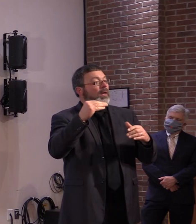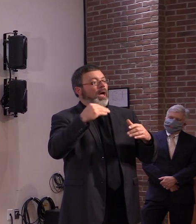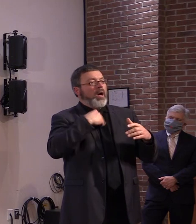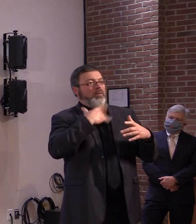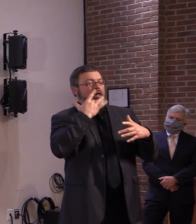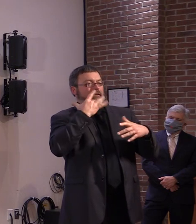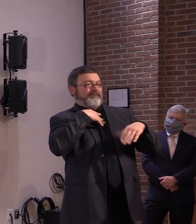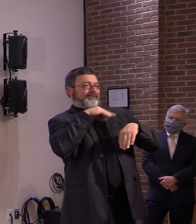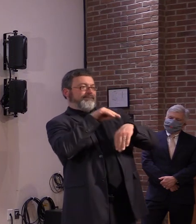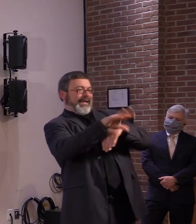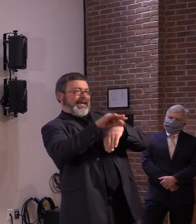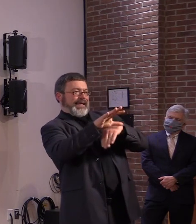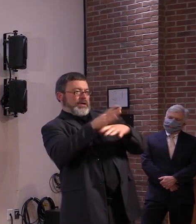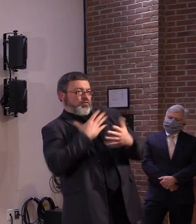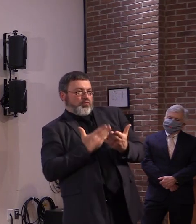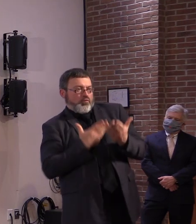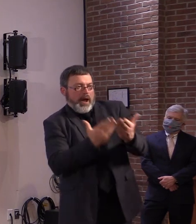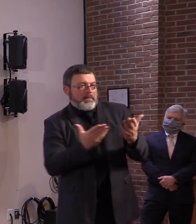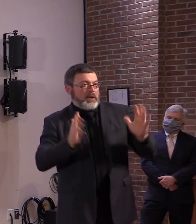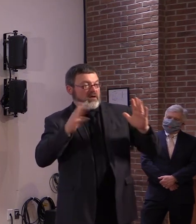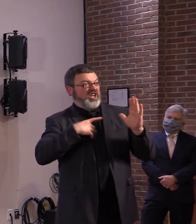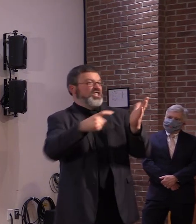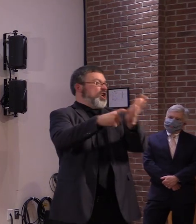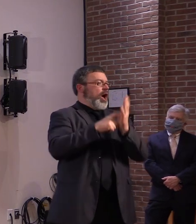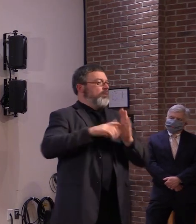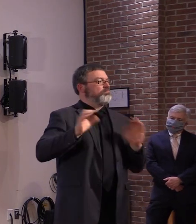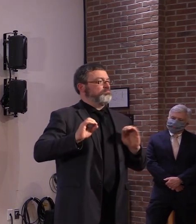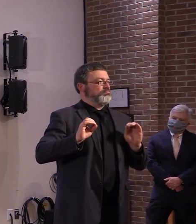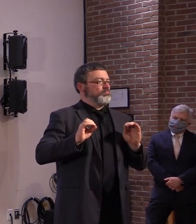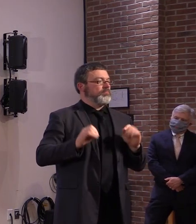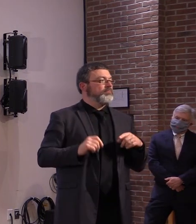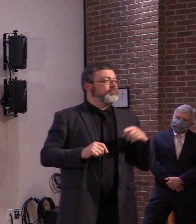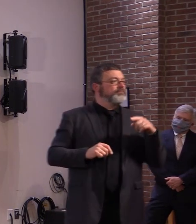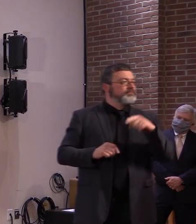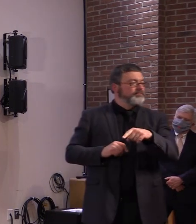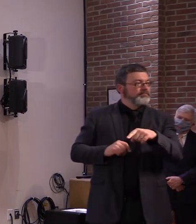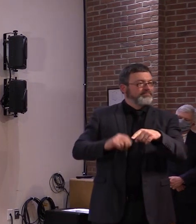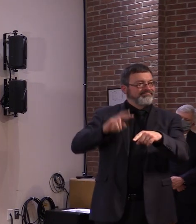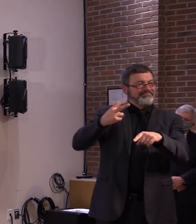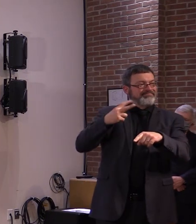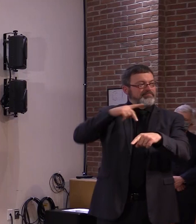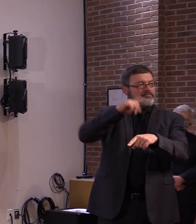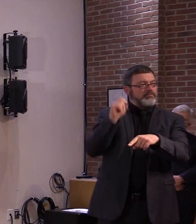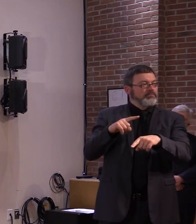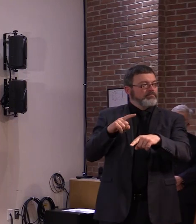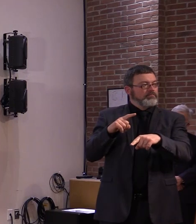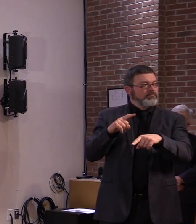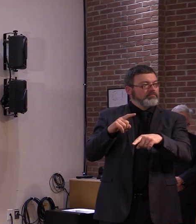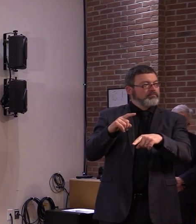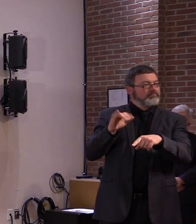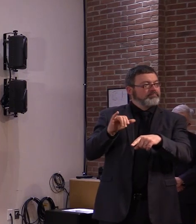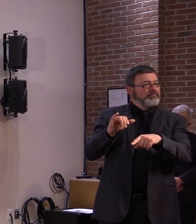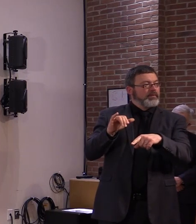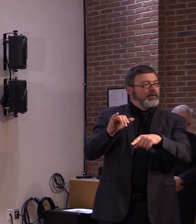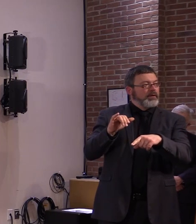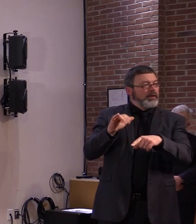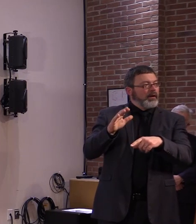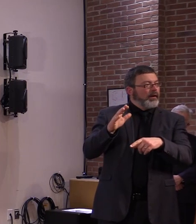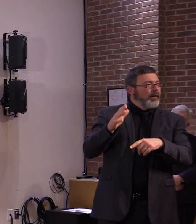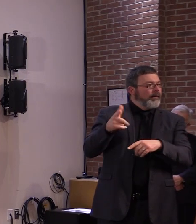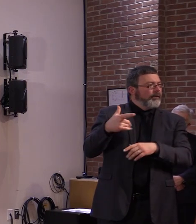Right. Okay. Also be interested in your thoughts on the Democratic Progressive loss of their supermajority veto override.